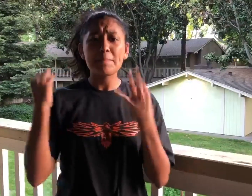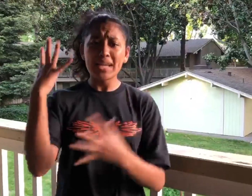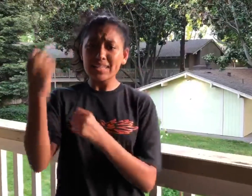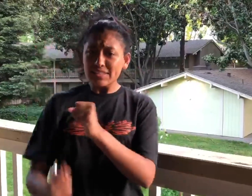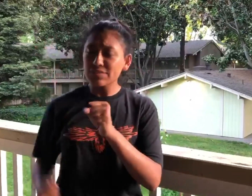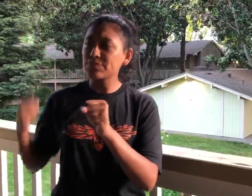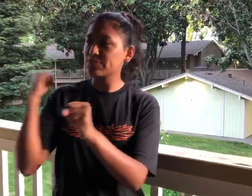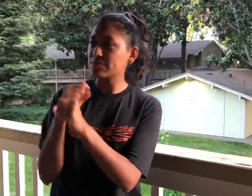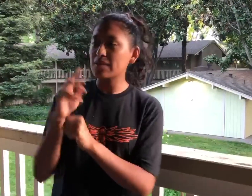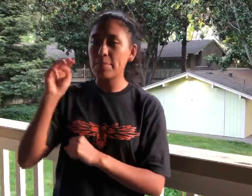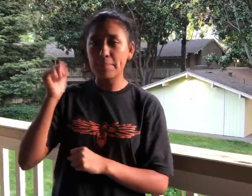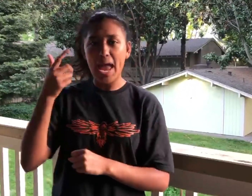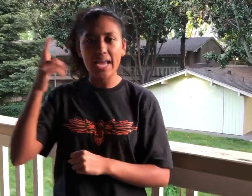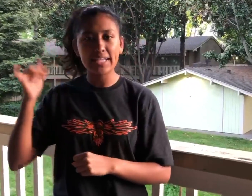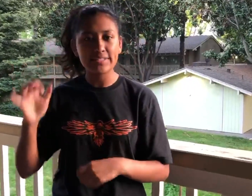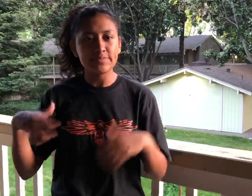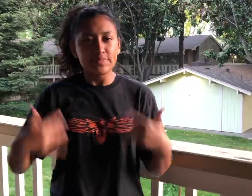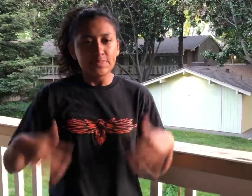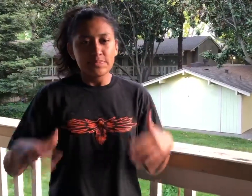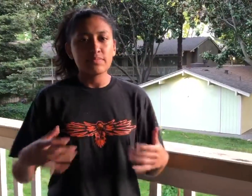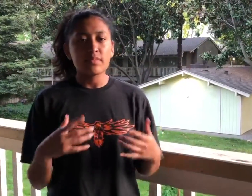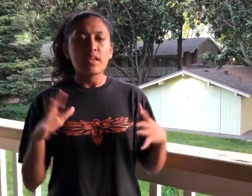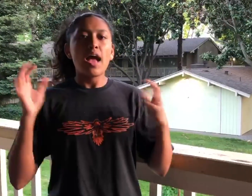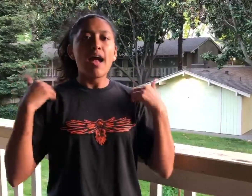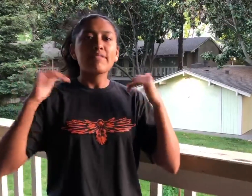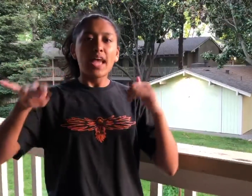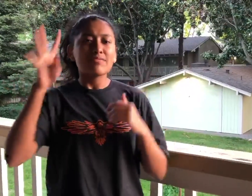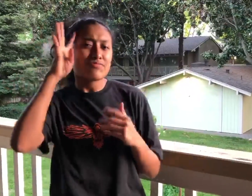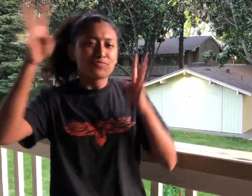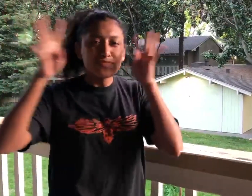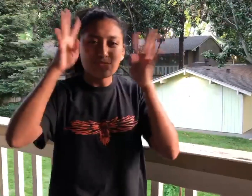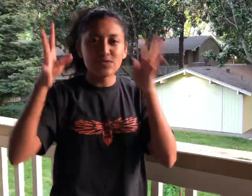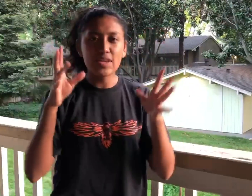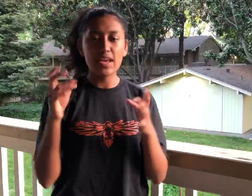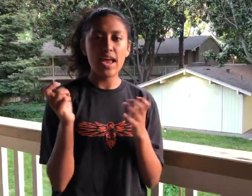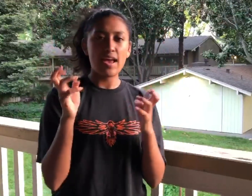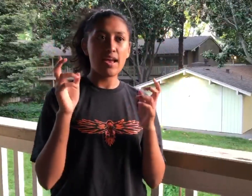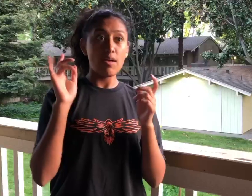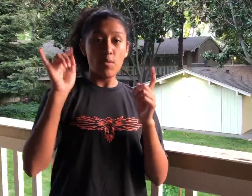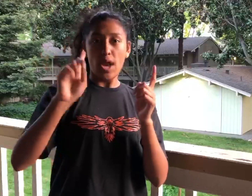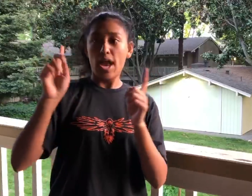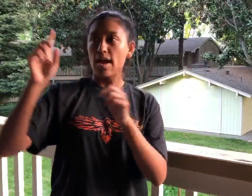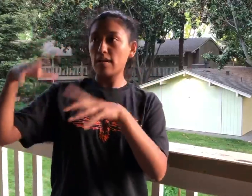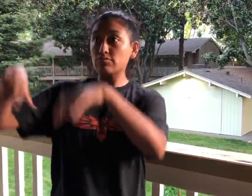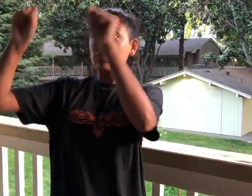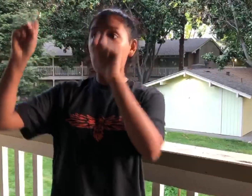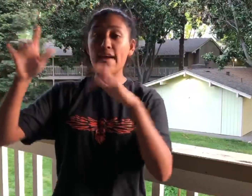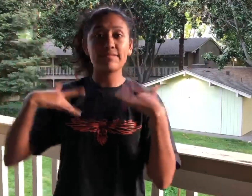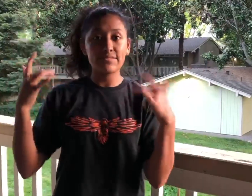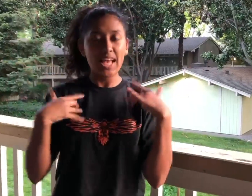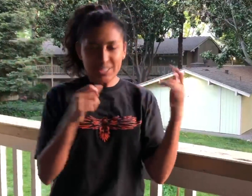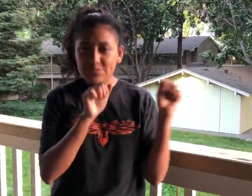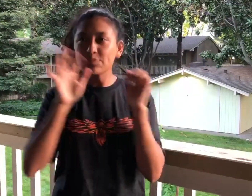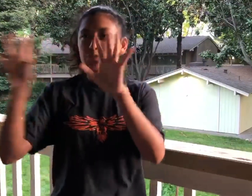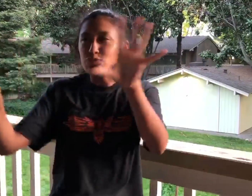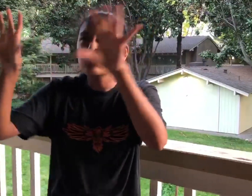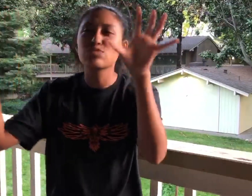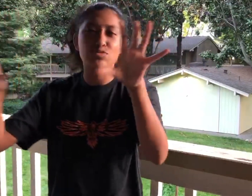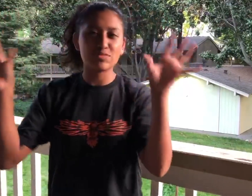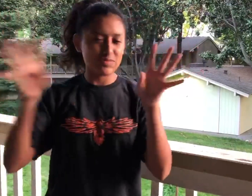For many years, Maggie has contributed her creative ideas at many events that are hosted at